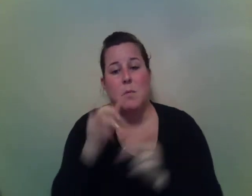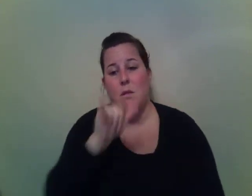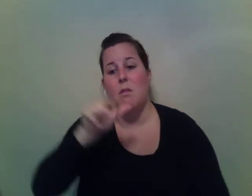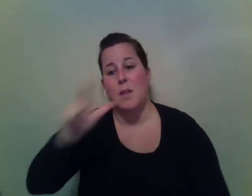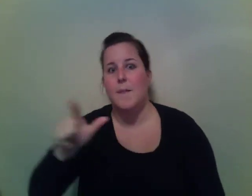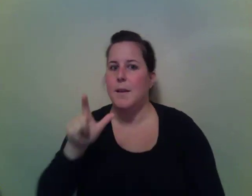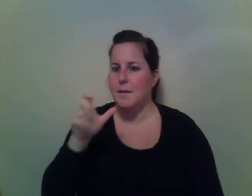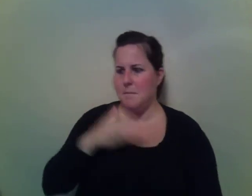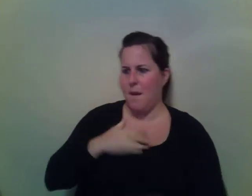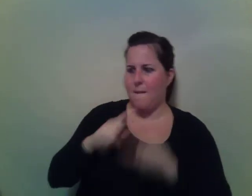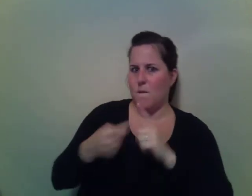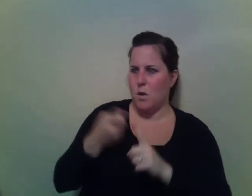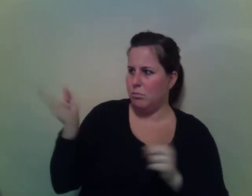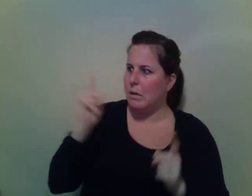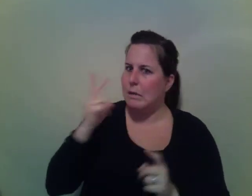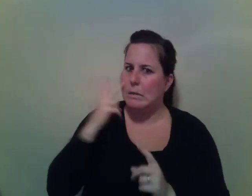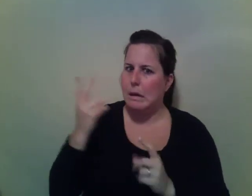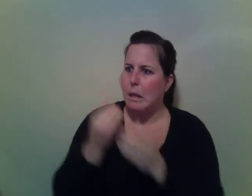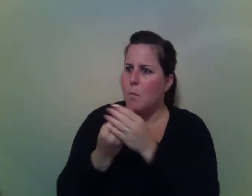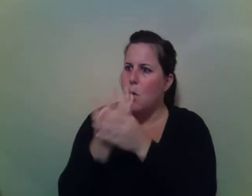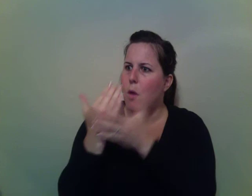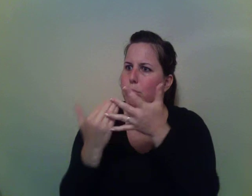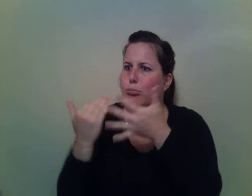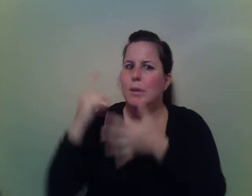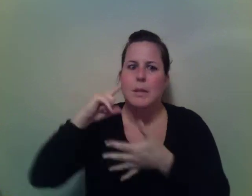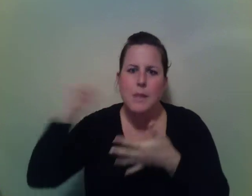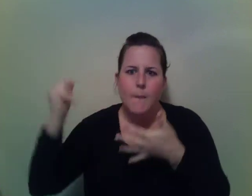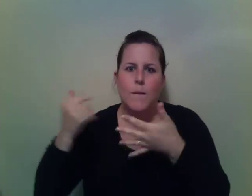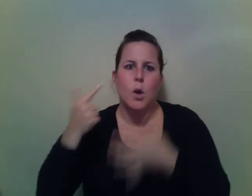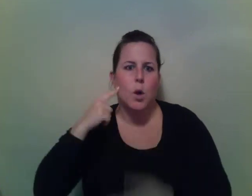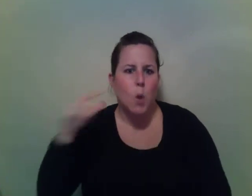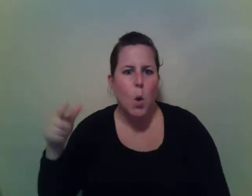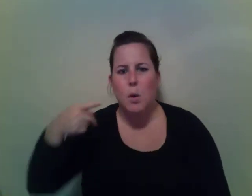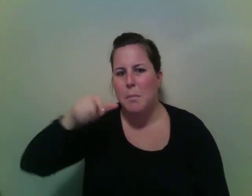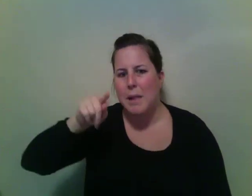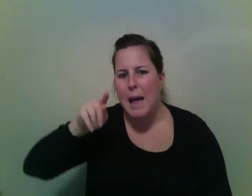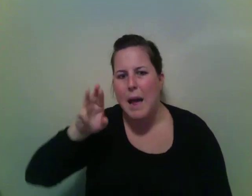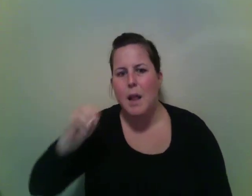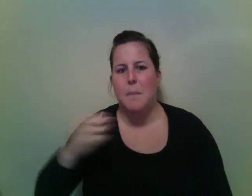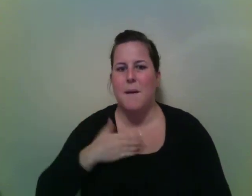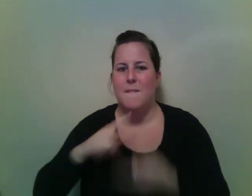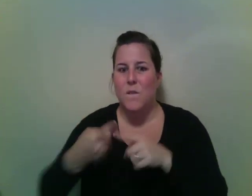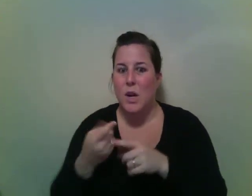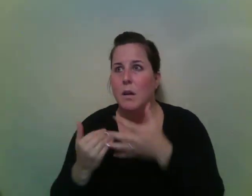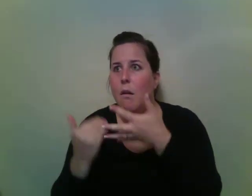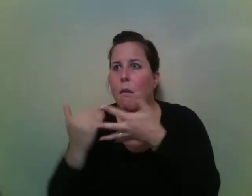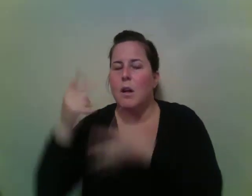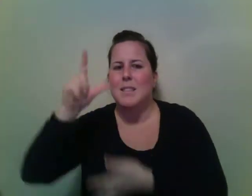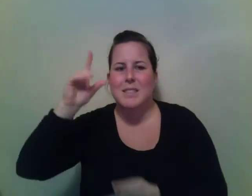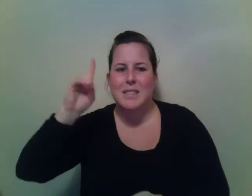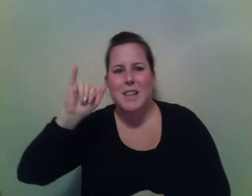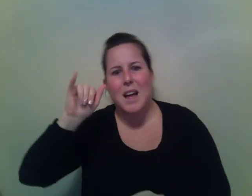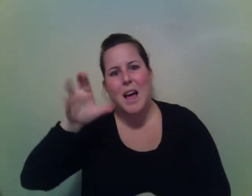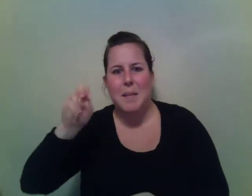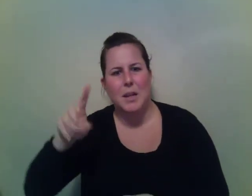my friends, who I have seen not only grow to silver, gold, platinum, I'm seeing my friends grow to diamond. What would you do with $20